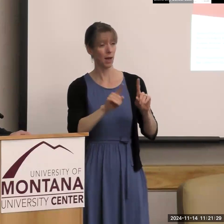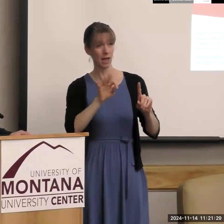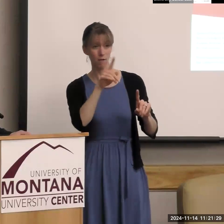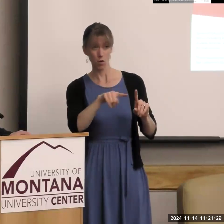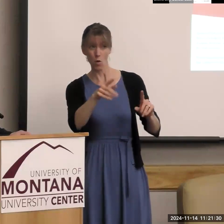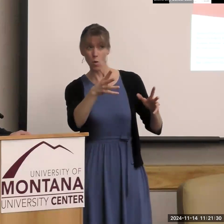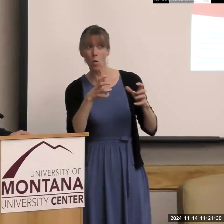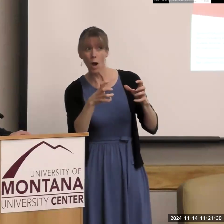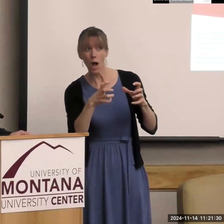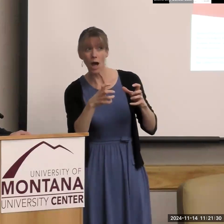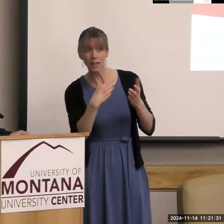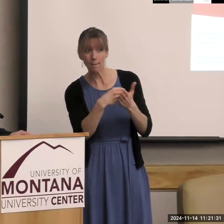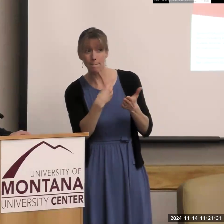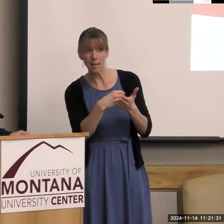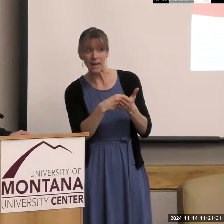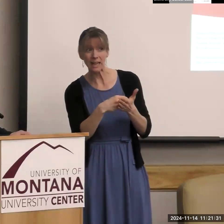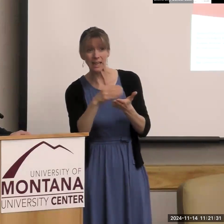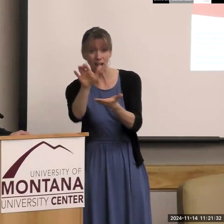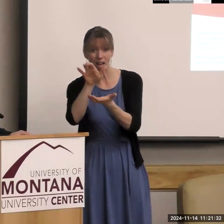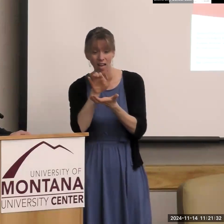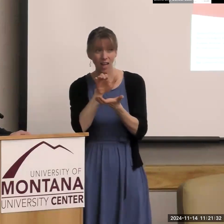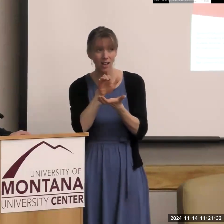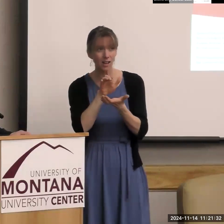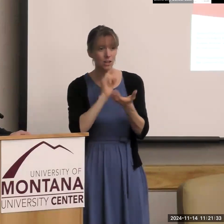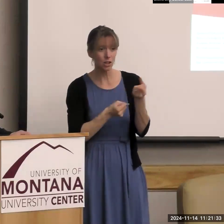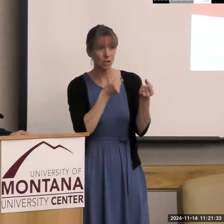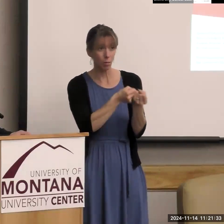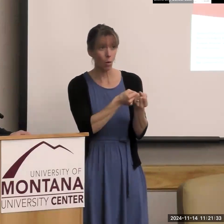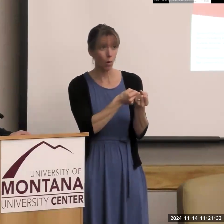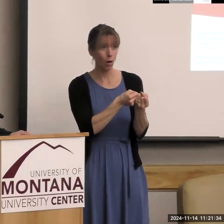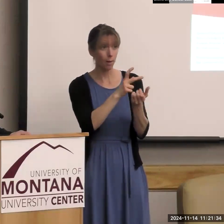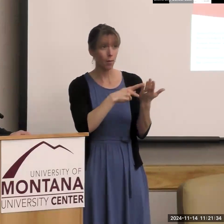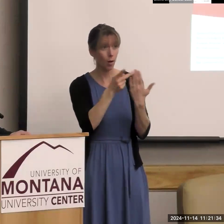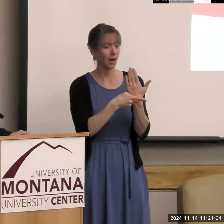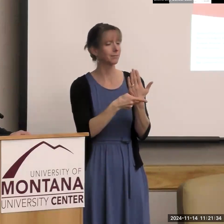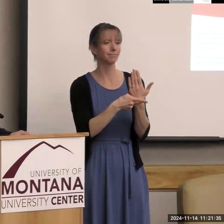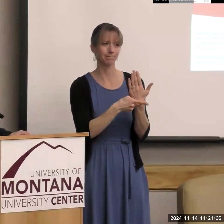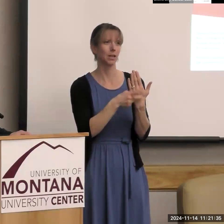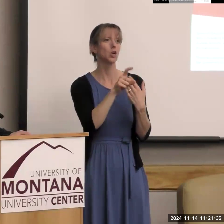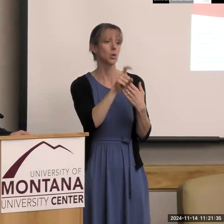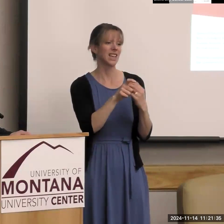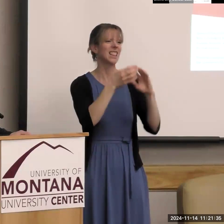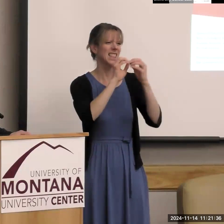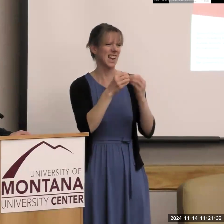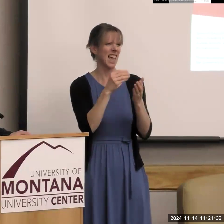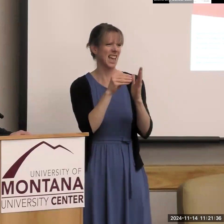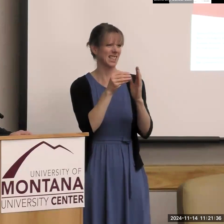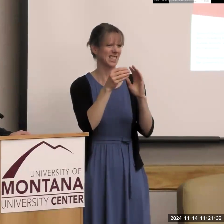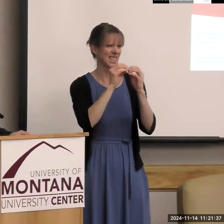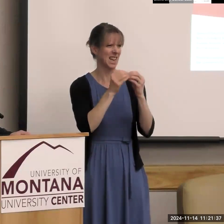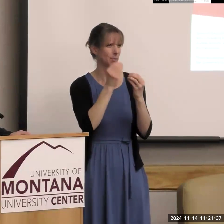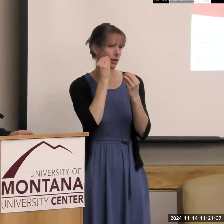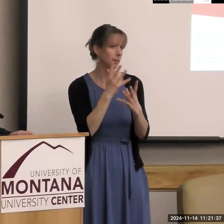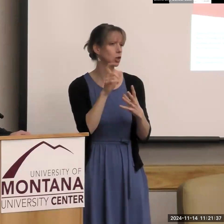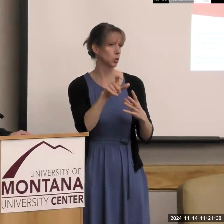want to get the dollars to you know, support programming, then you need that data. So yeah, it's